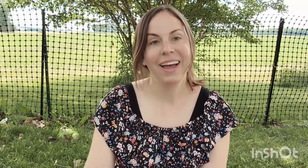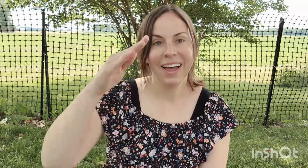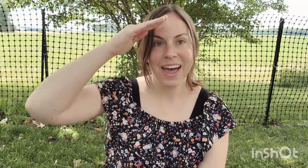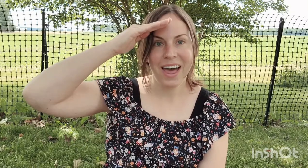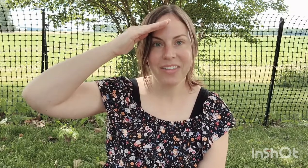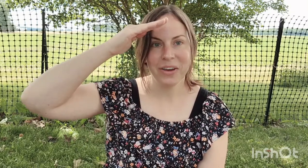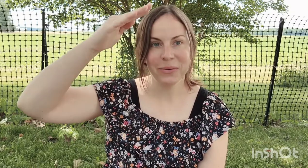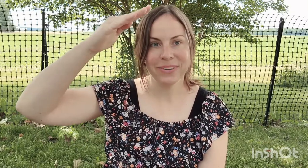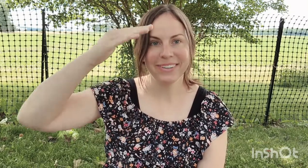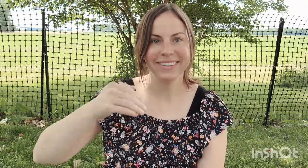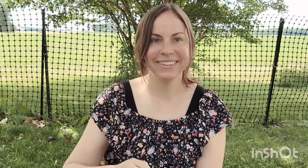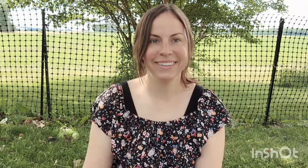Hello.